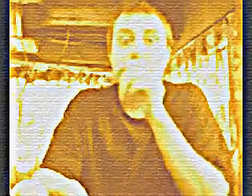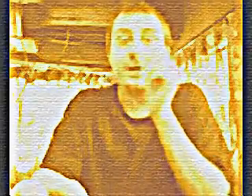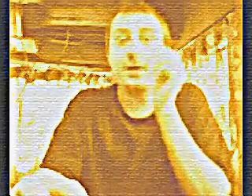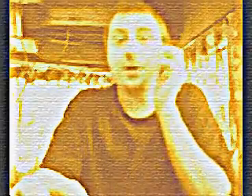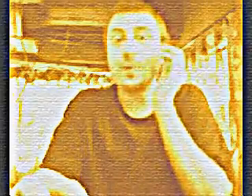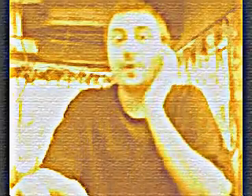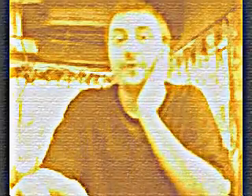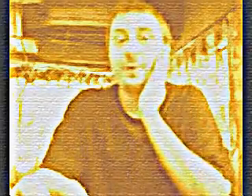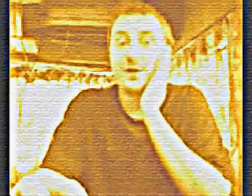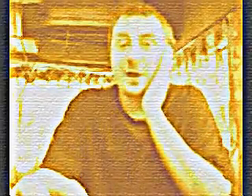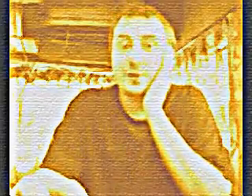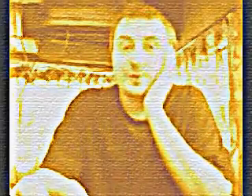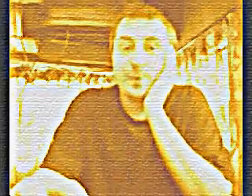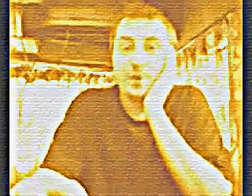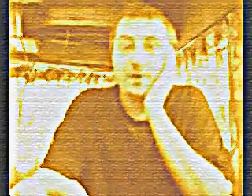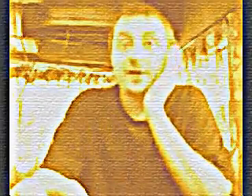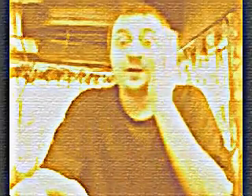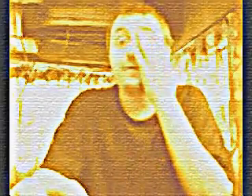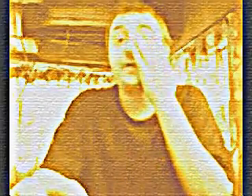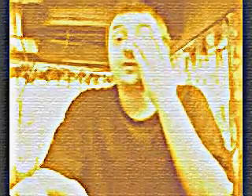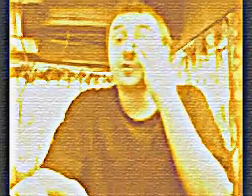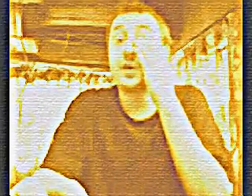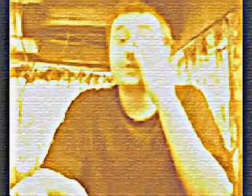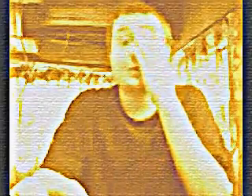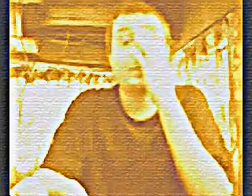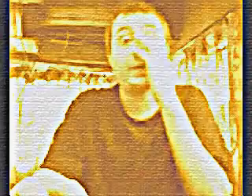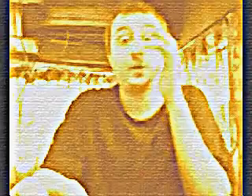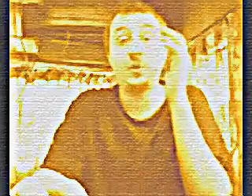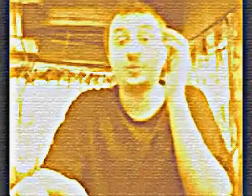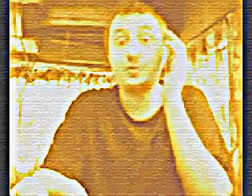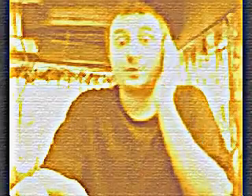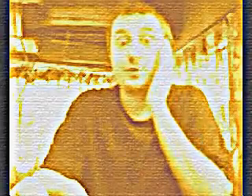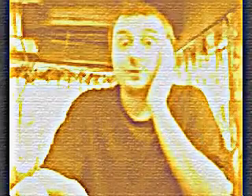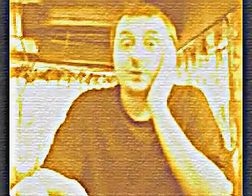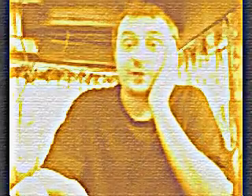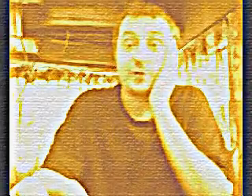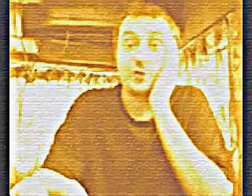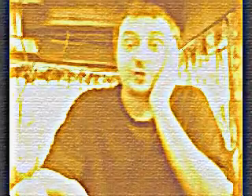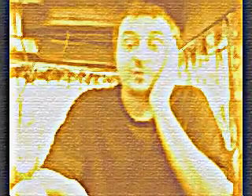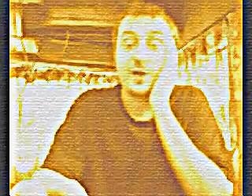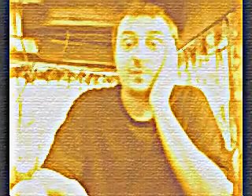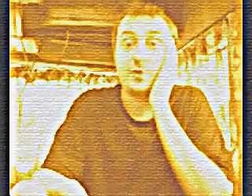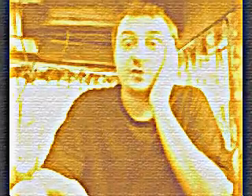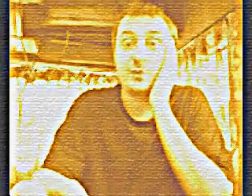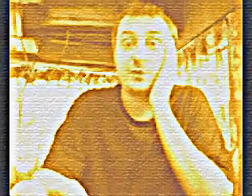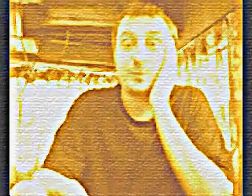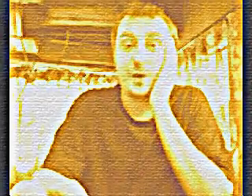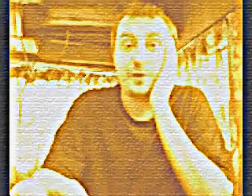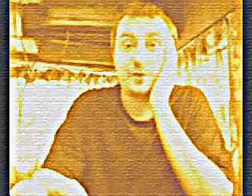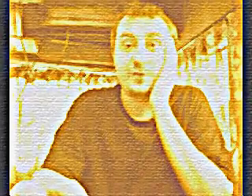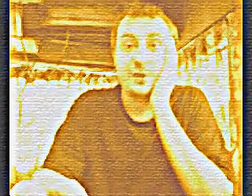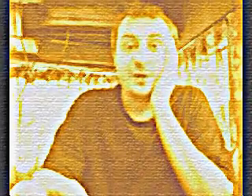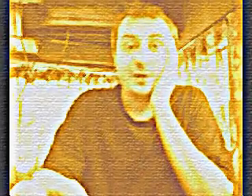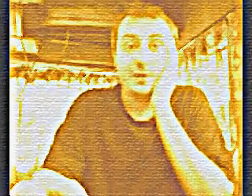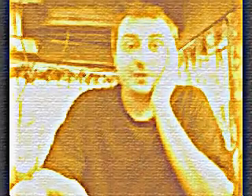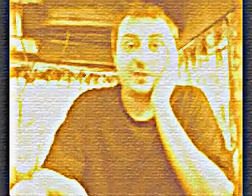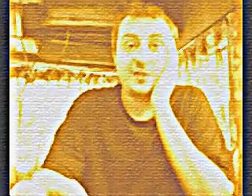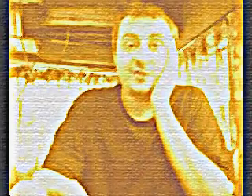Then Harper left the McDonald's parking lot in her vehicle and crashed into a building across the street, where she was later treated by emergency responders. Eaton said she